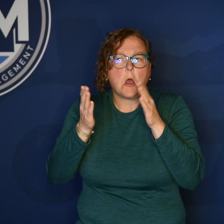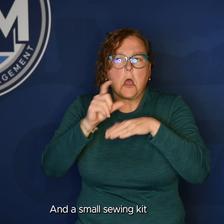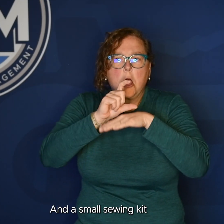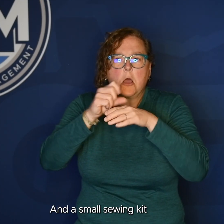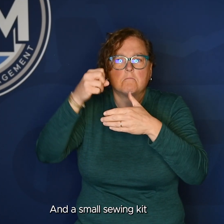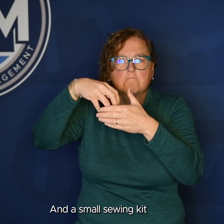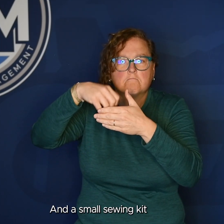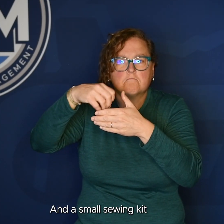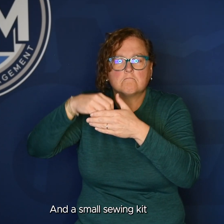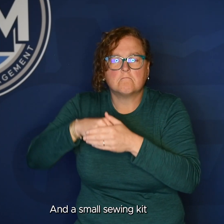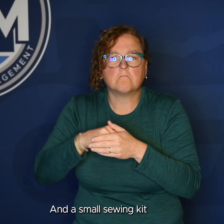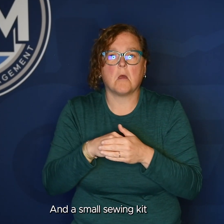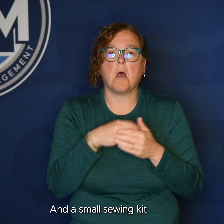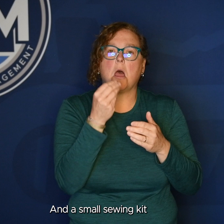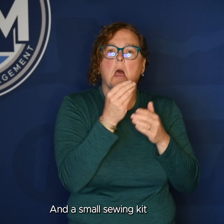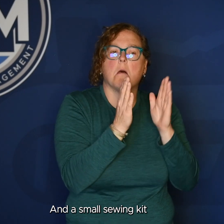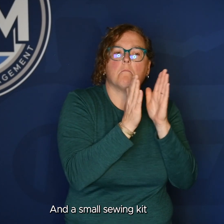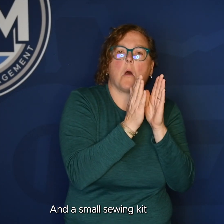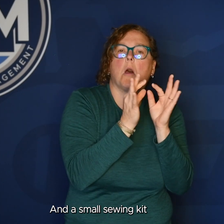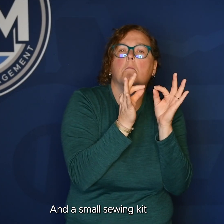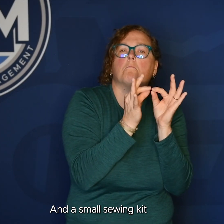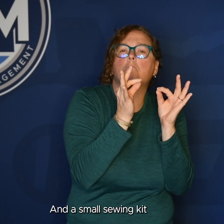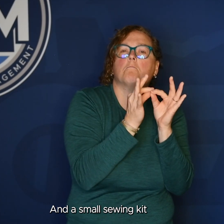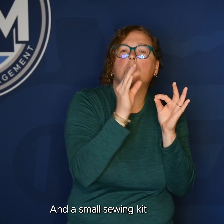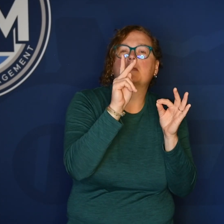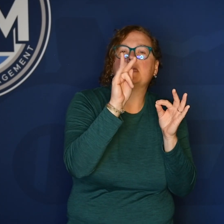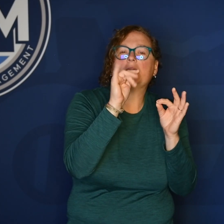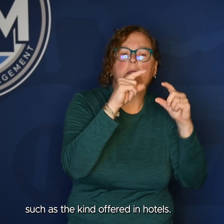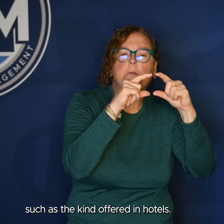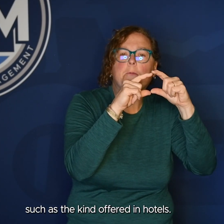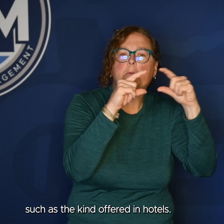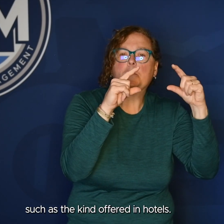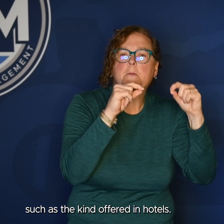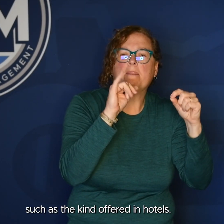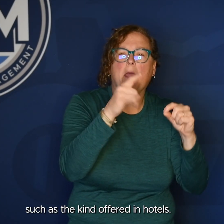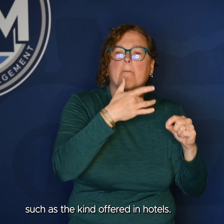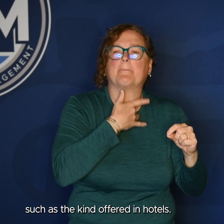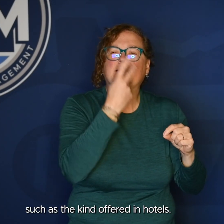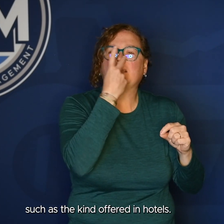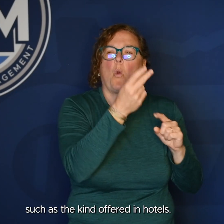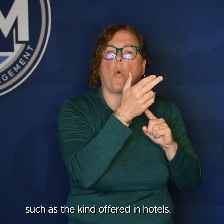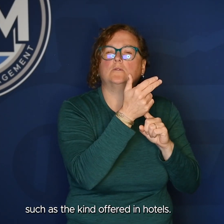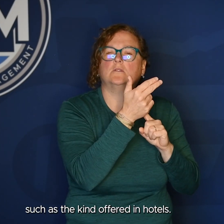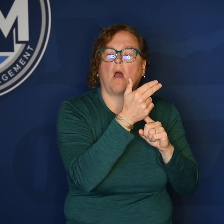and a small sewing kit, such as the kind offered in hotels.